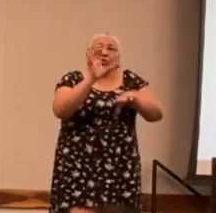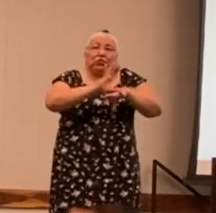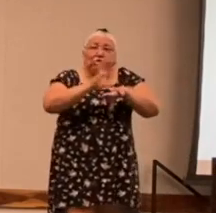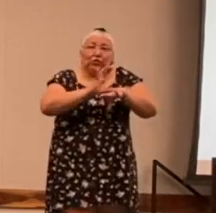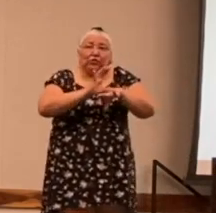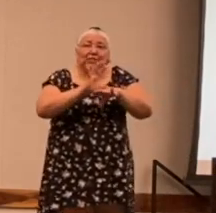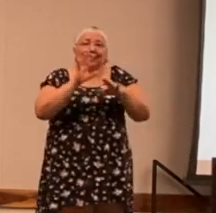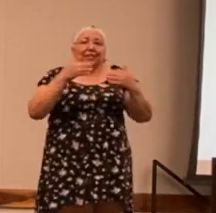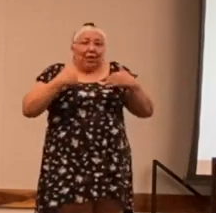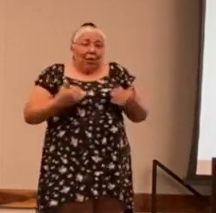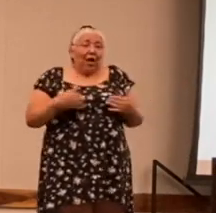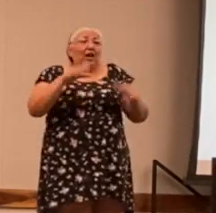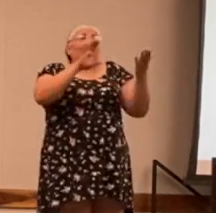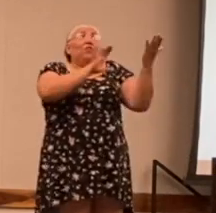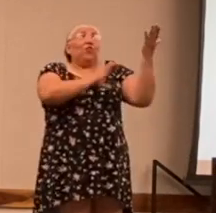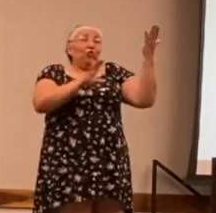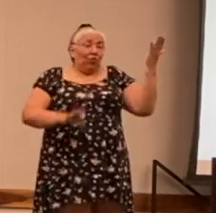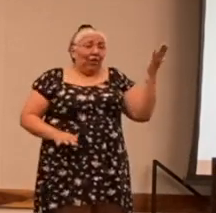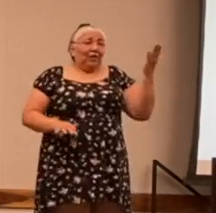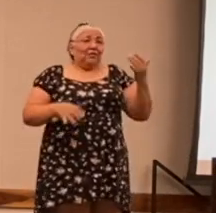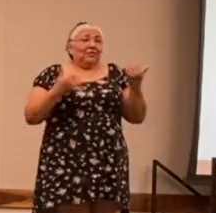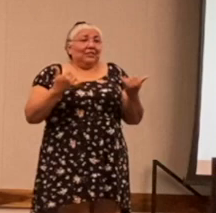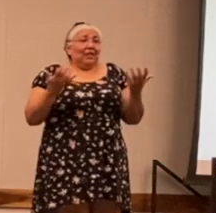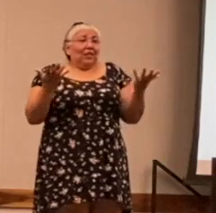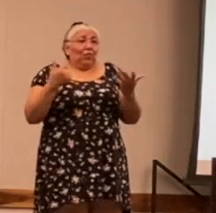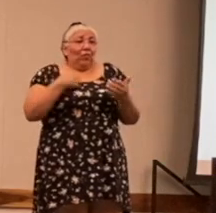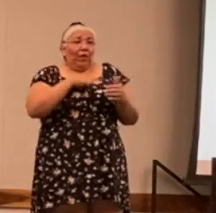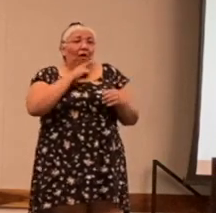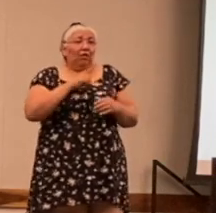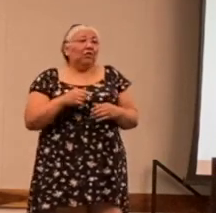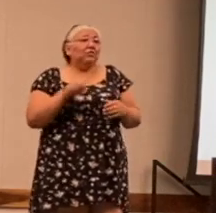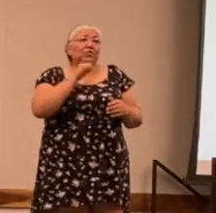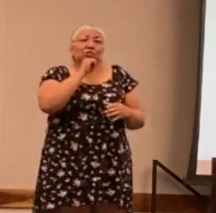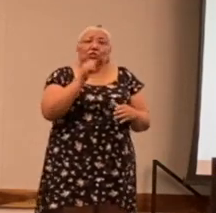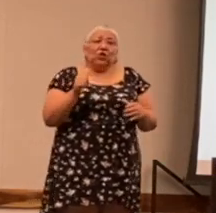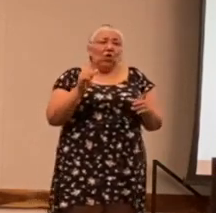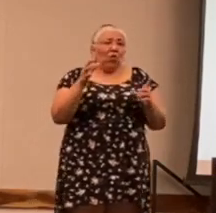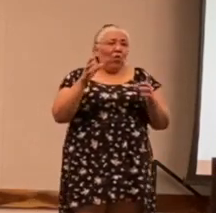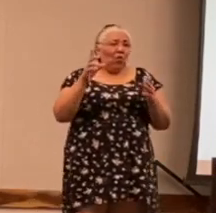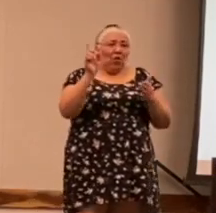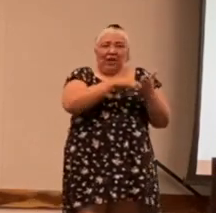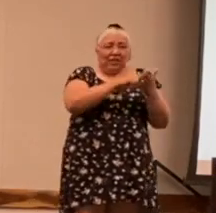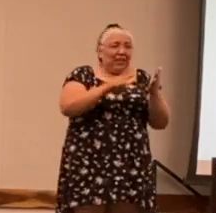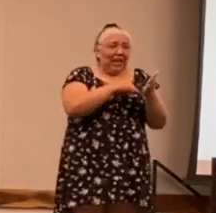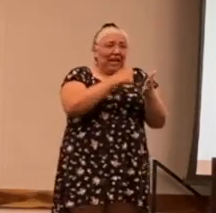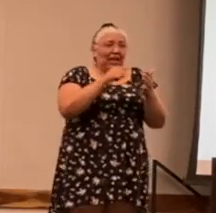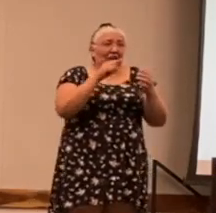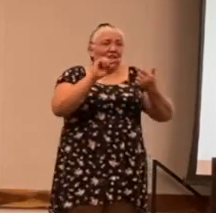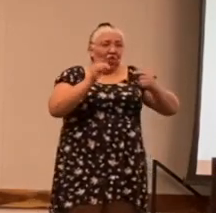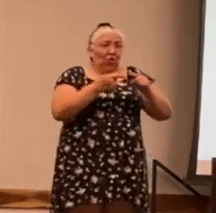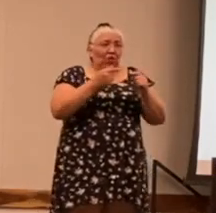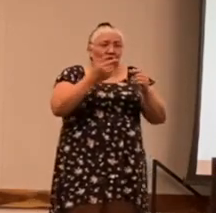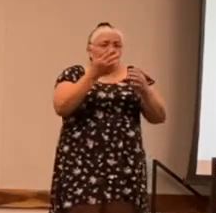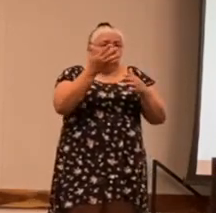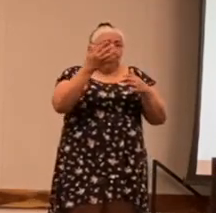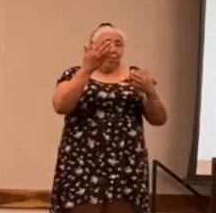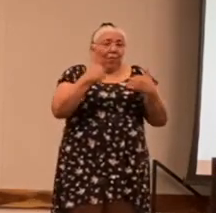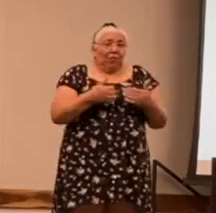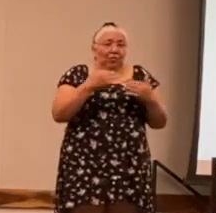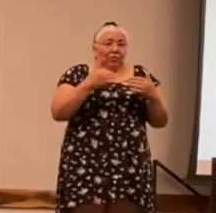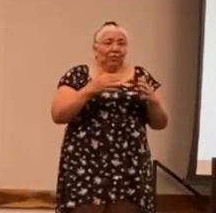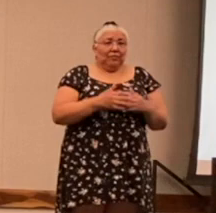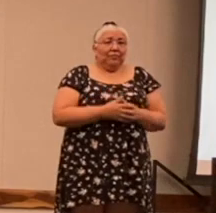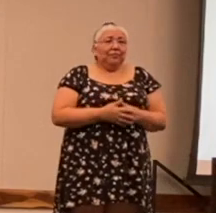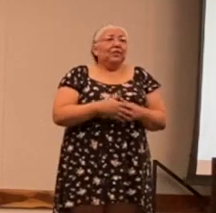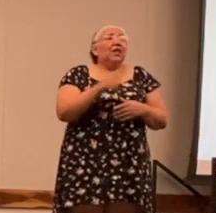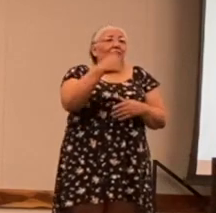is the body of Christ. That's what we are. So don't attack the hurting parts of your body. Right? They're